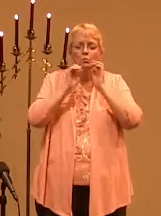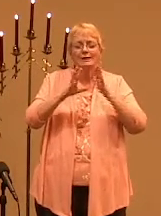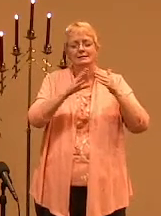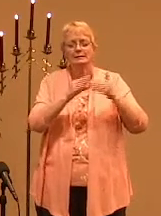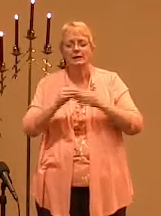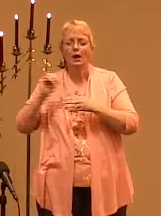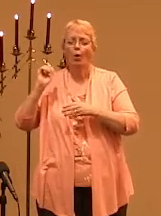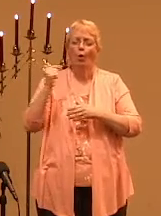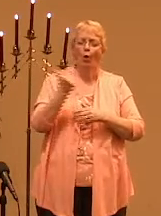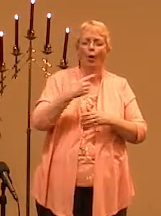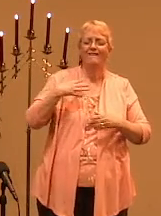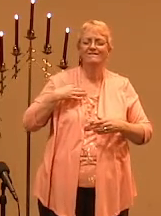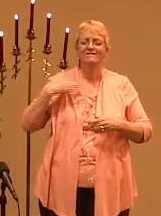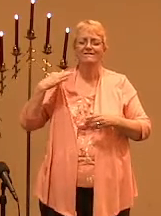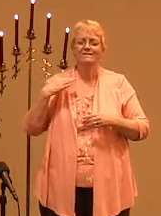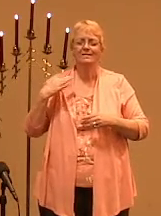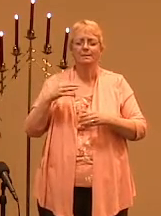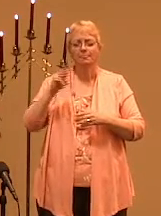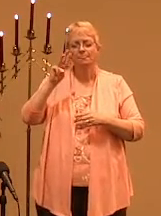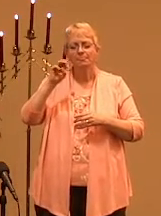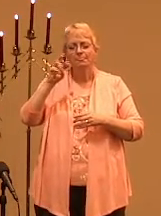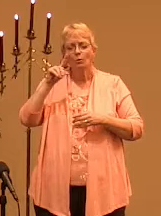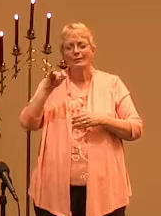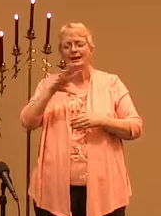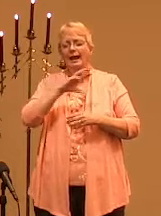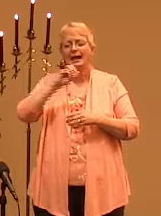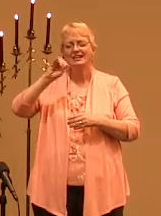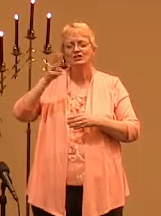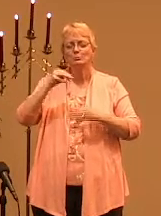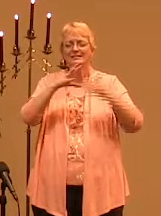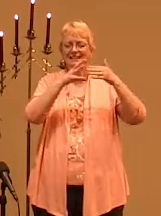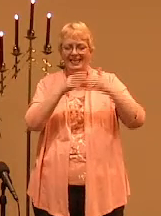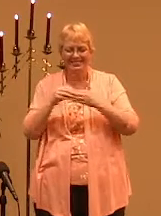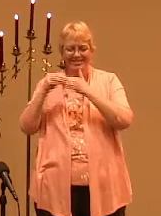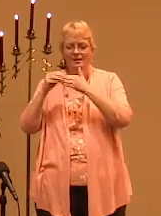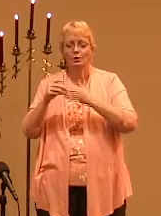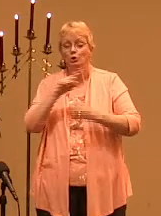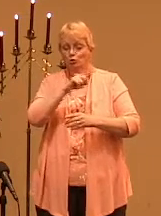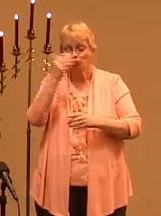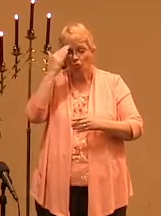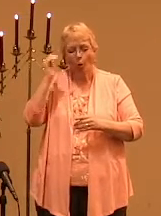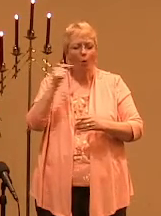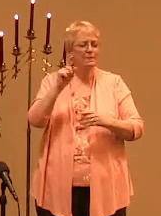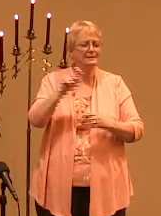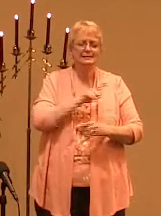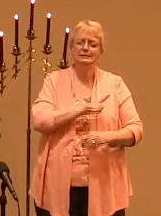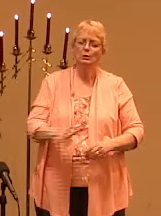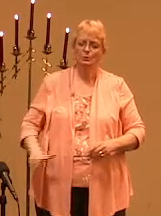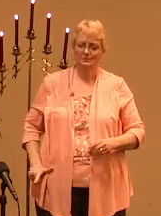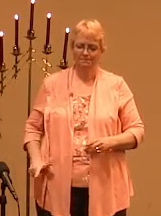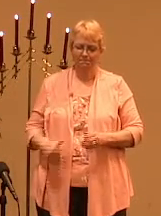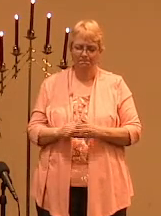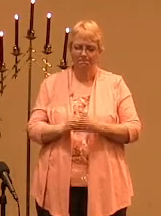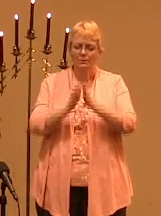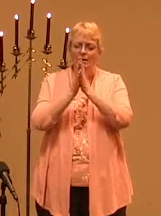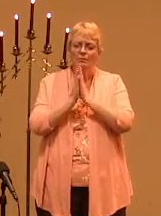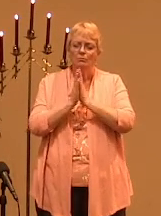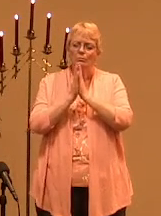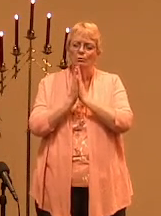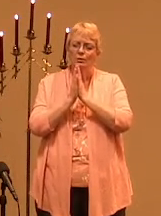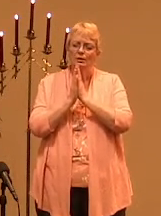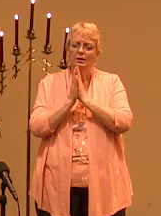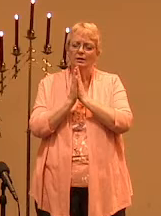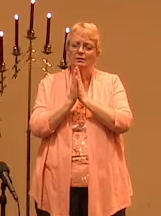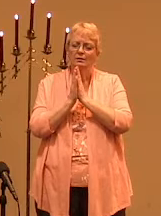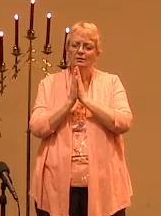of our volunteers and guide Wendy Coy and Jim as they lead it up. You know all of the needs, Lord. We pray for Luis Raymond's